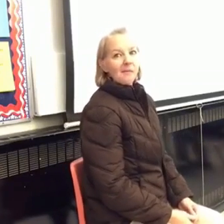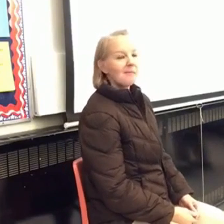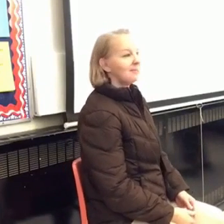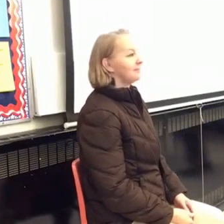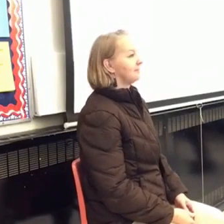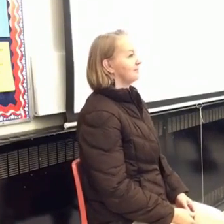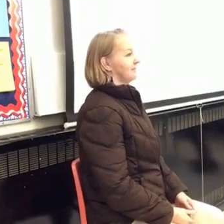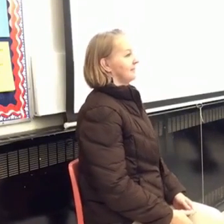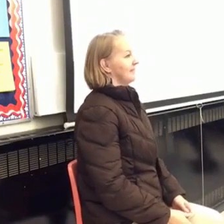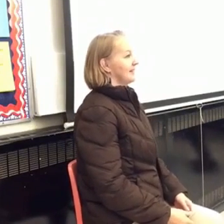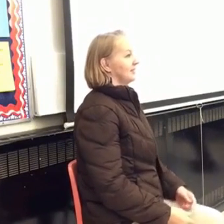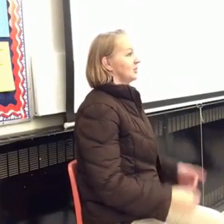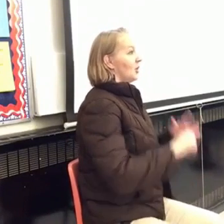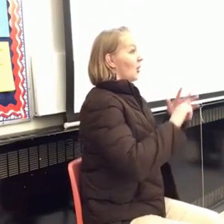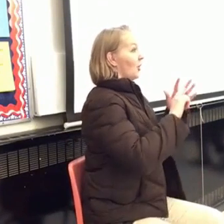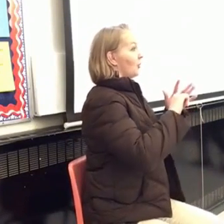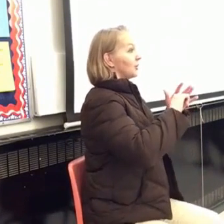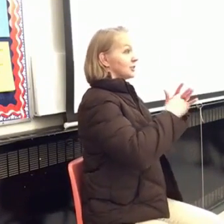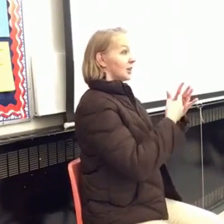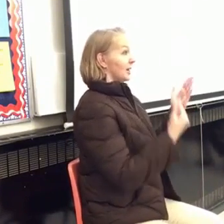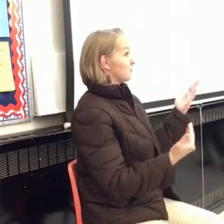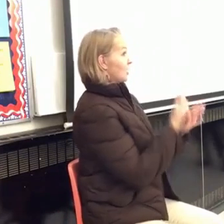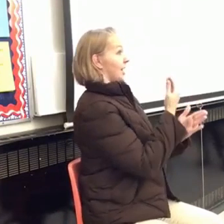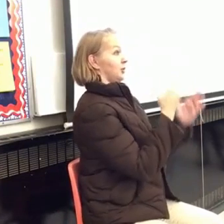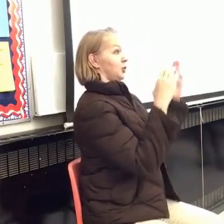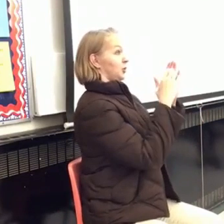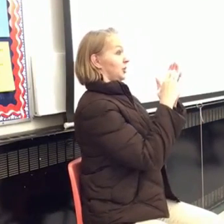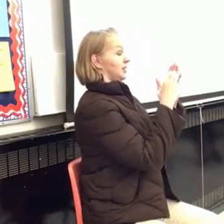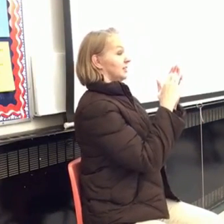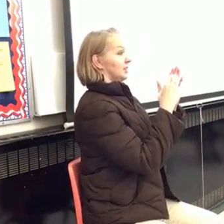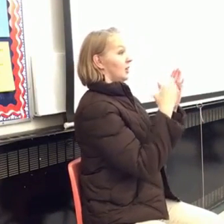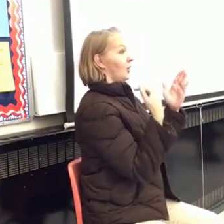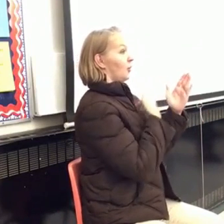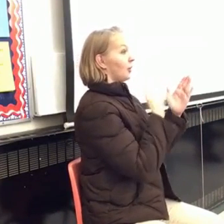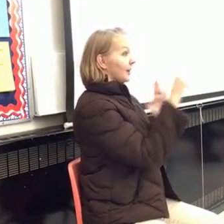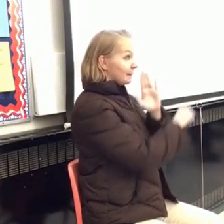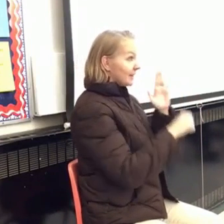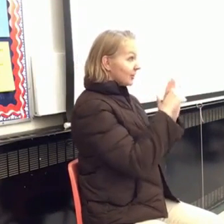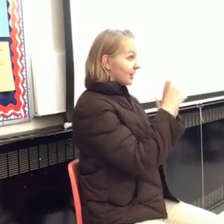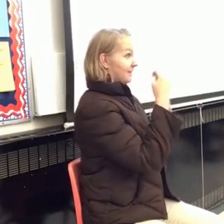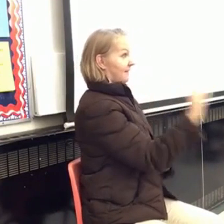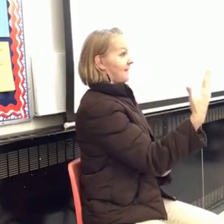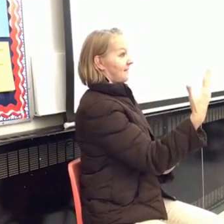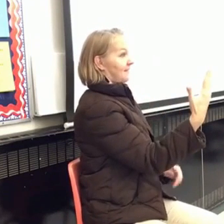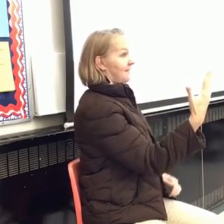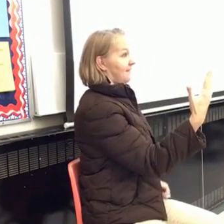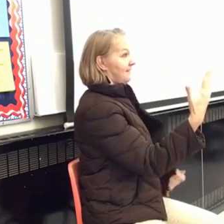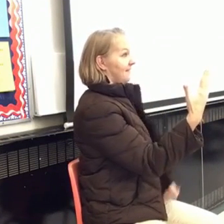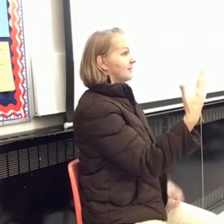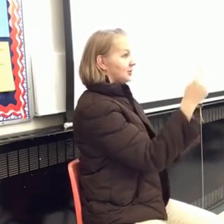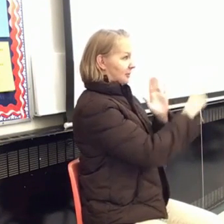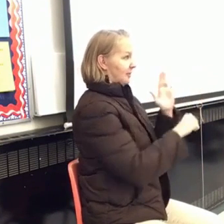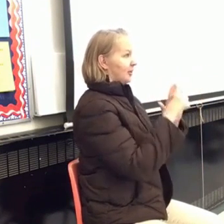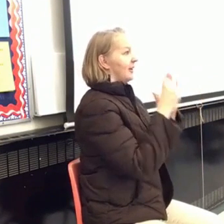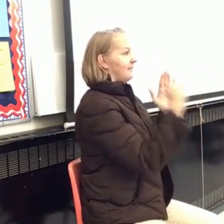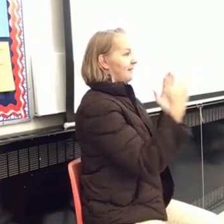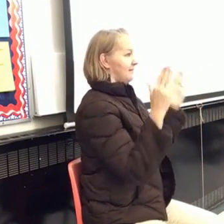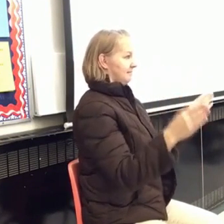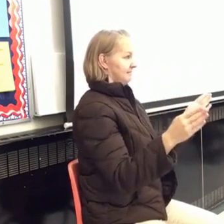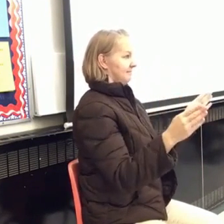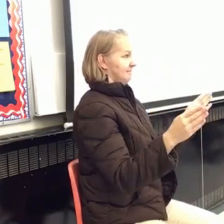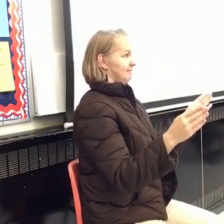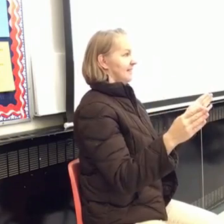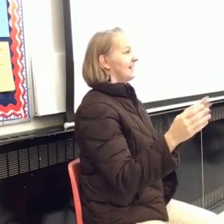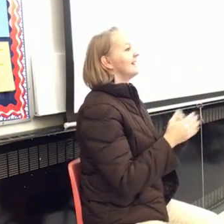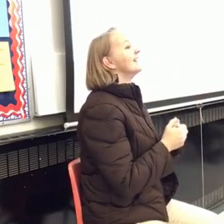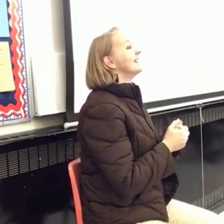We are starting a brand new unit. We are in period 5. Period 5. So if you're